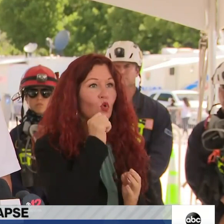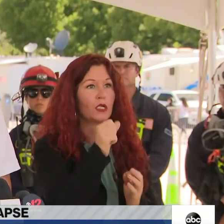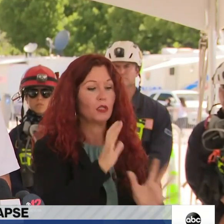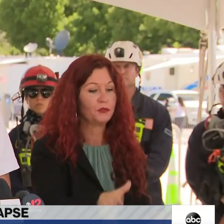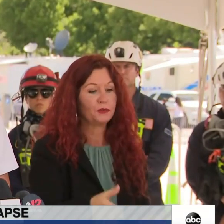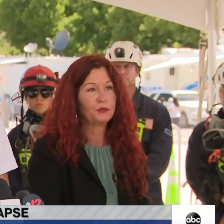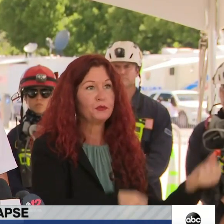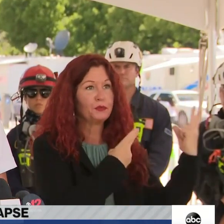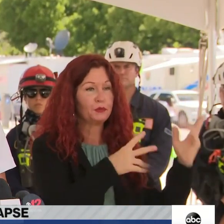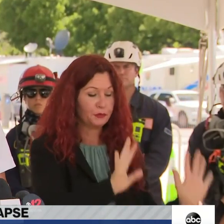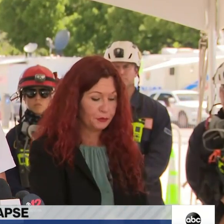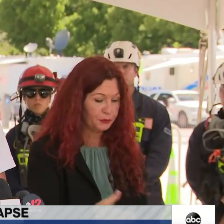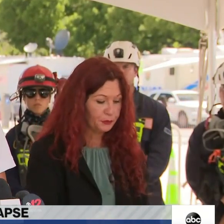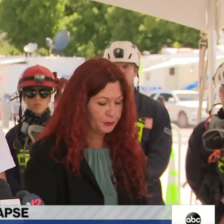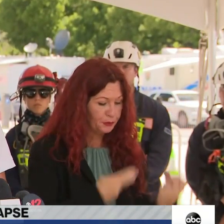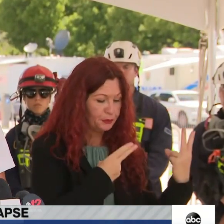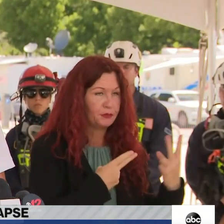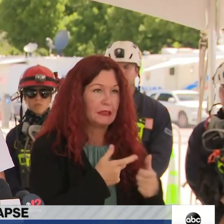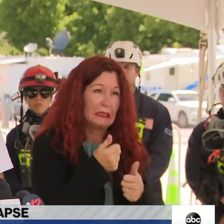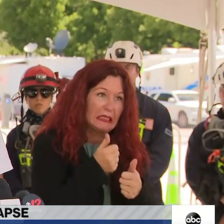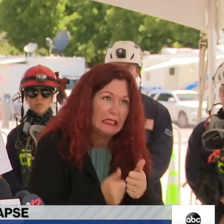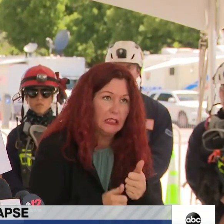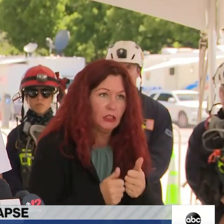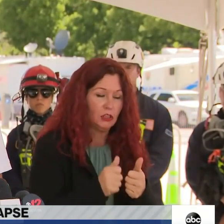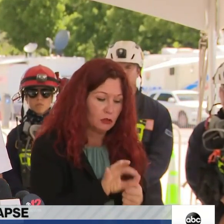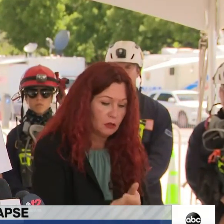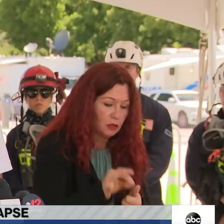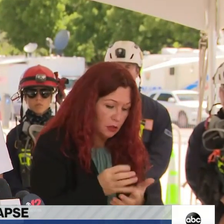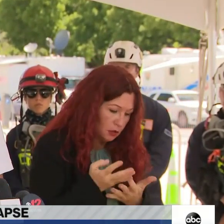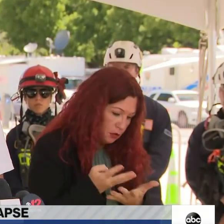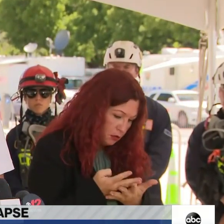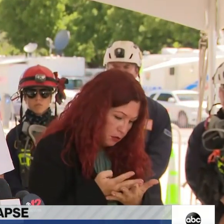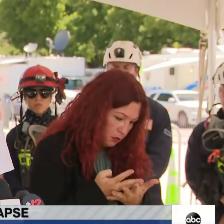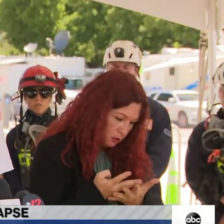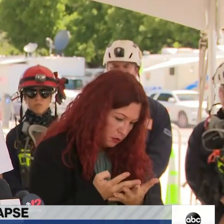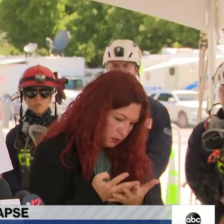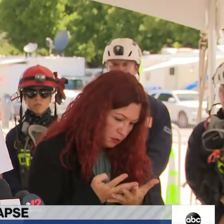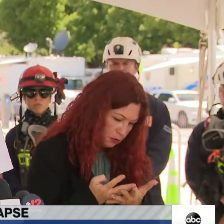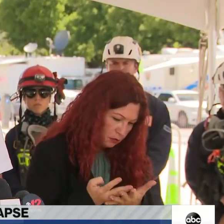grabbing debris and throwing it into a pile and taking it away.